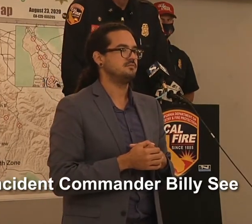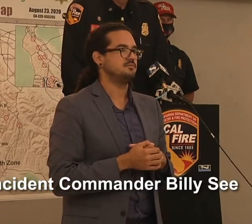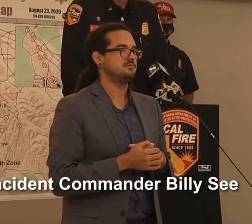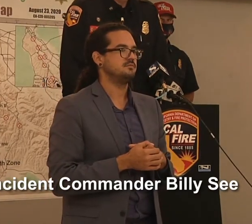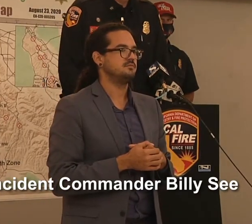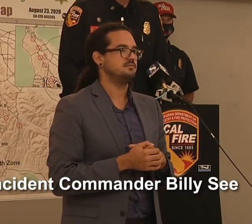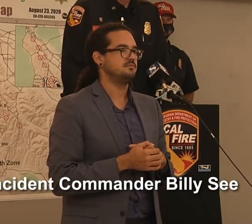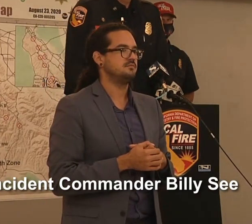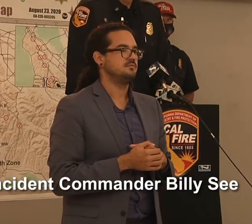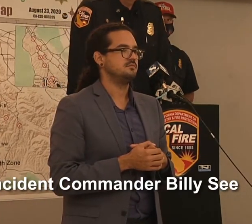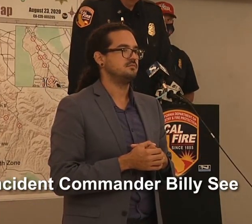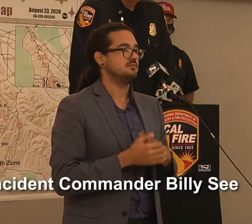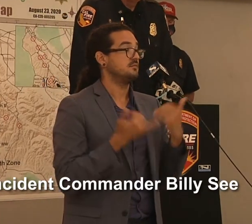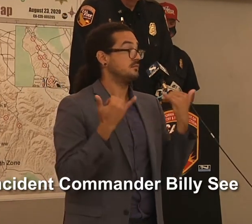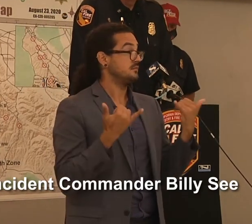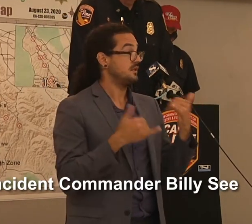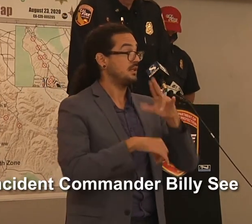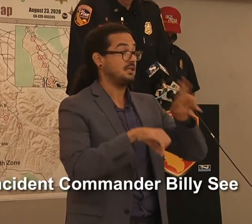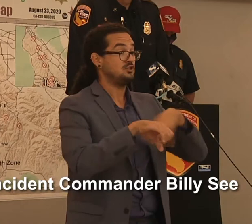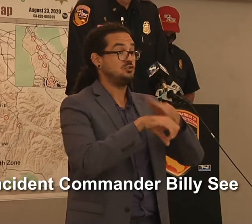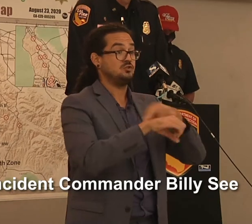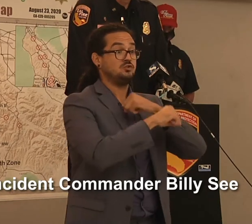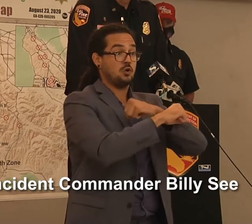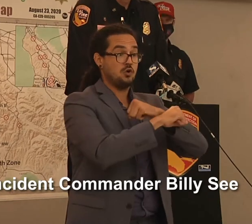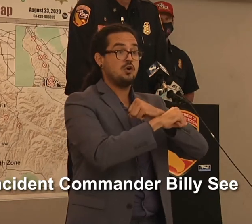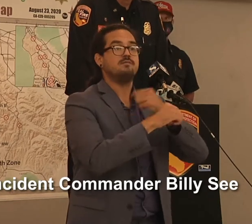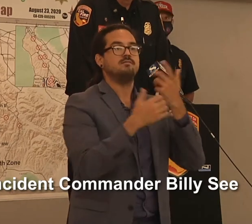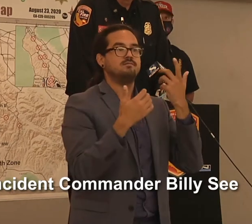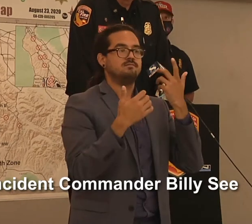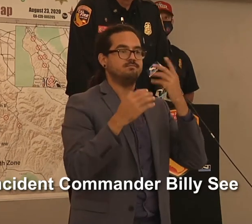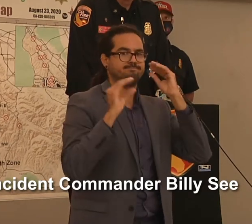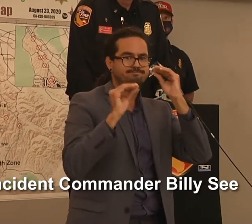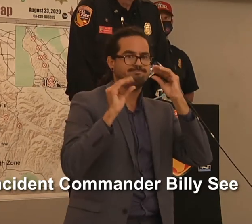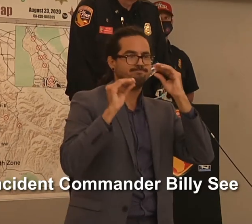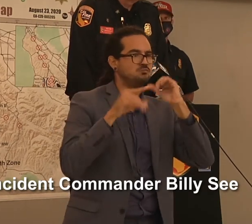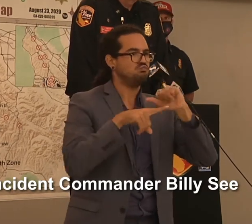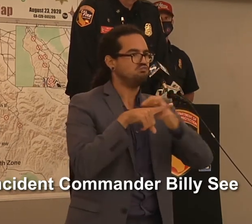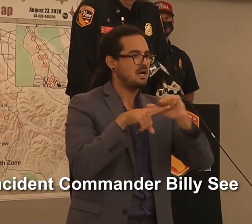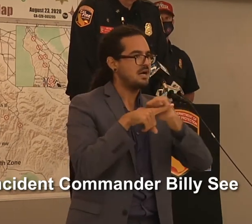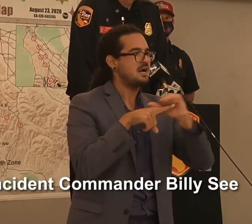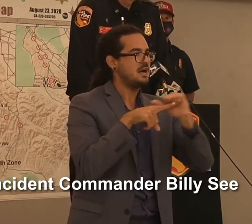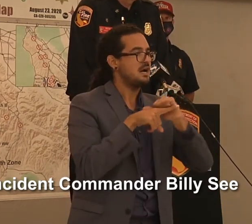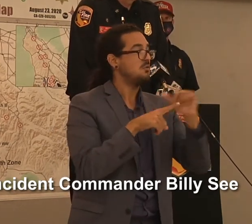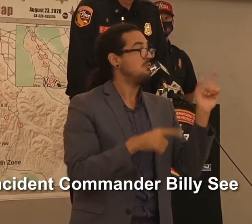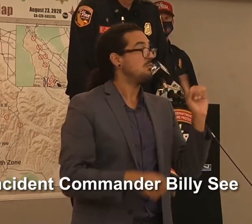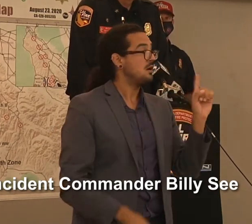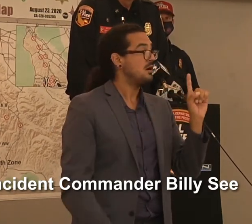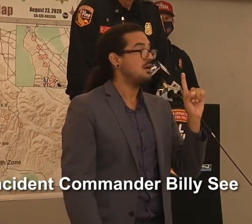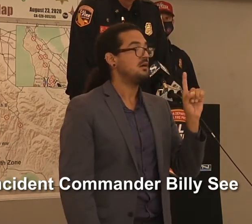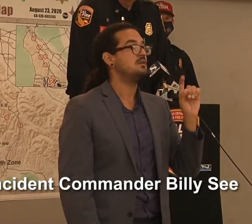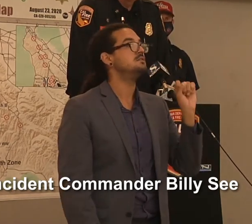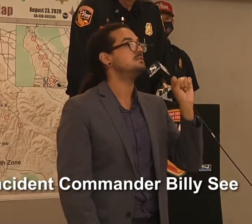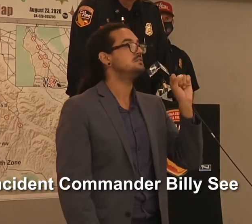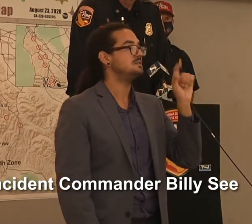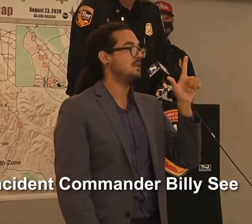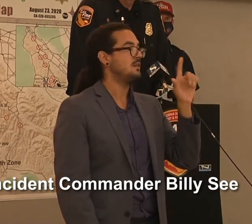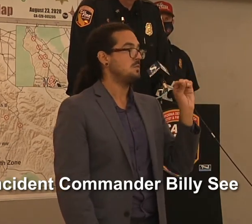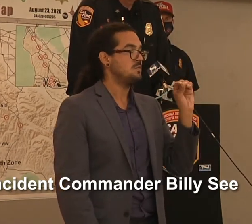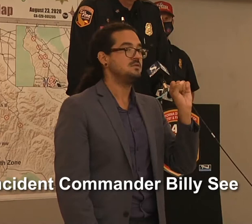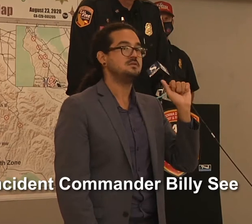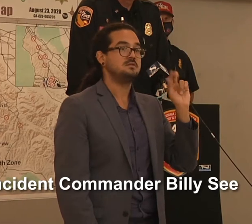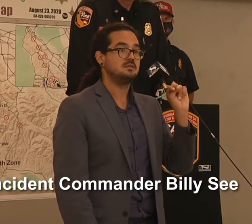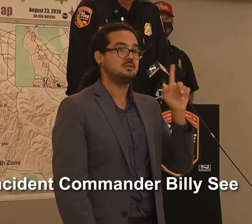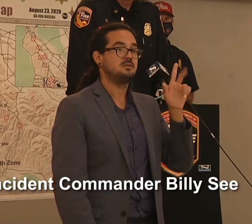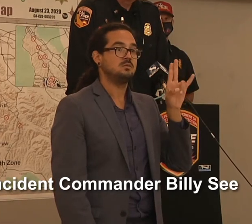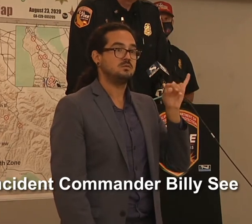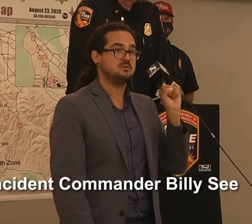Currently, the National Guard's been activated. They're training down in the San Luis unit right now. They do a 5-day training period. We